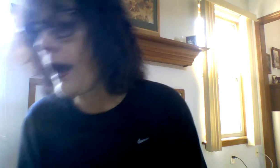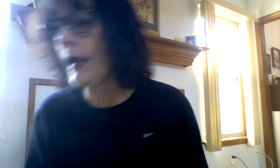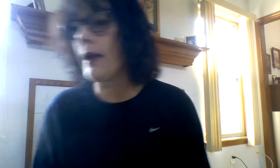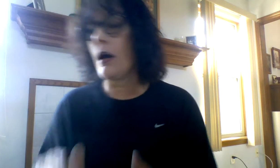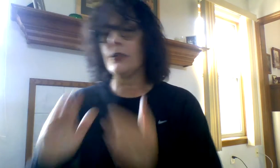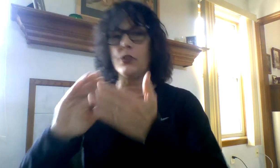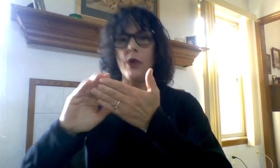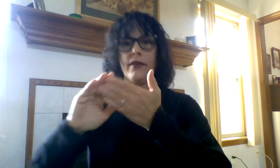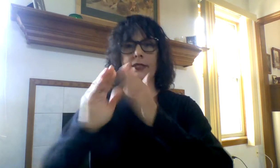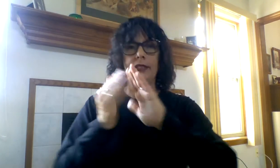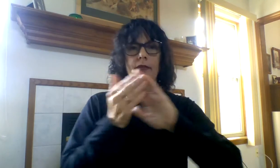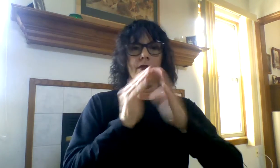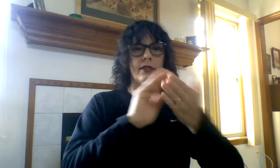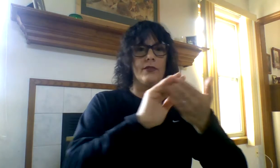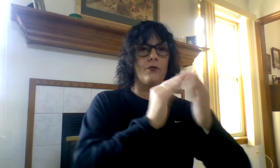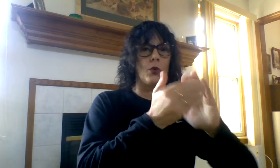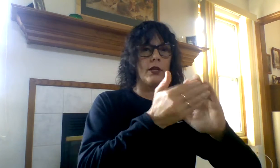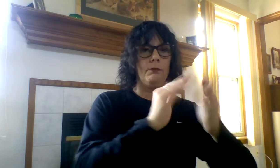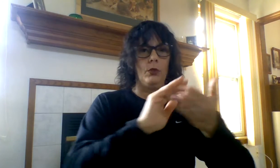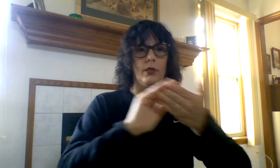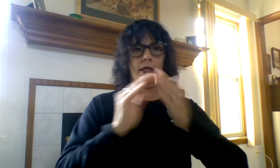I also have seen this for community.